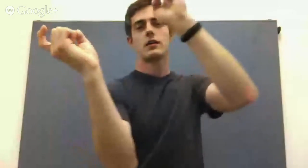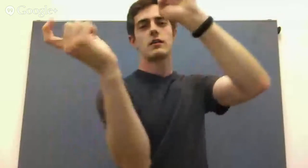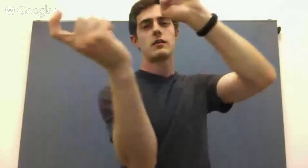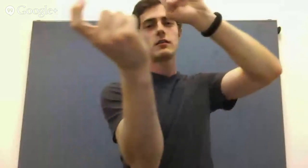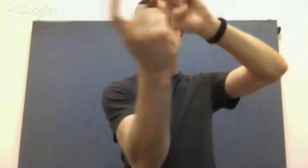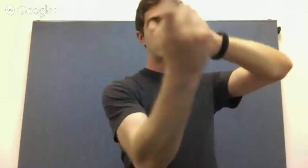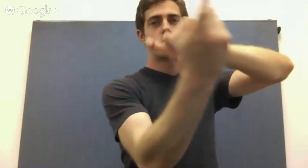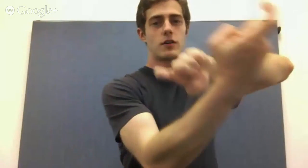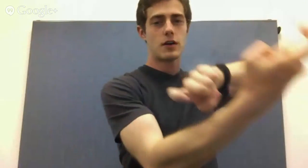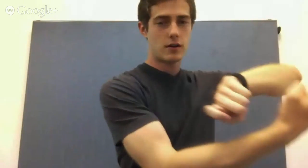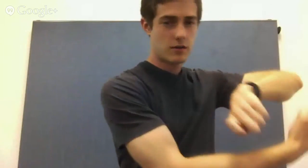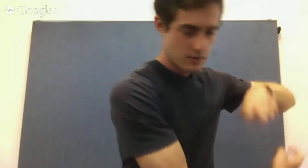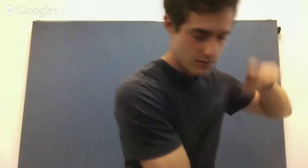change.